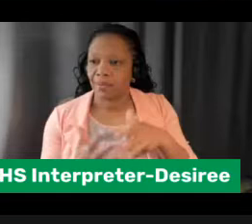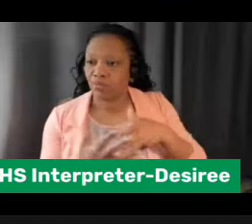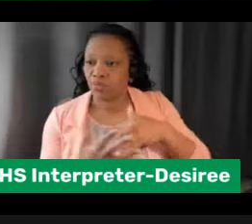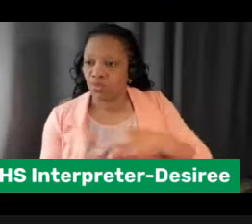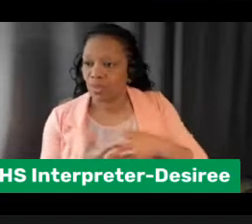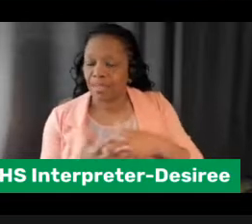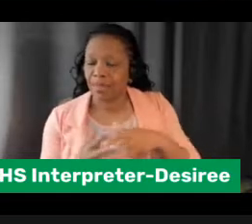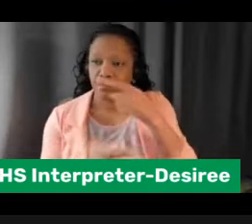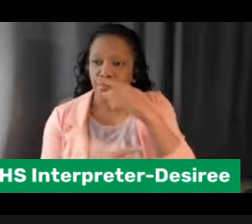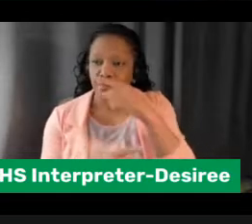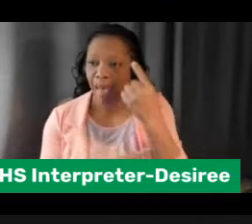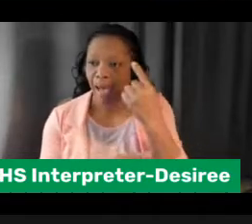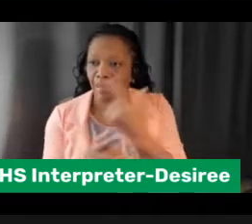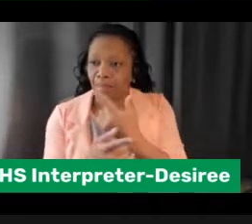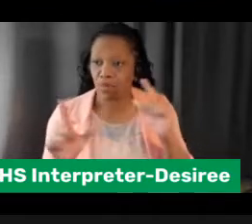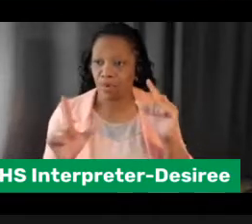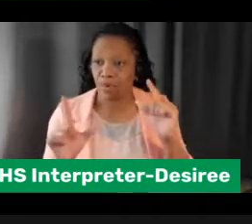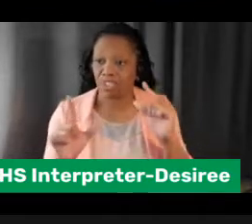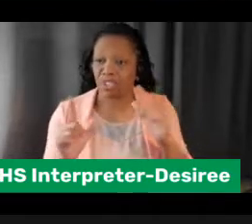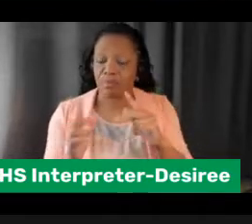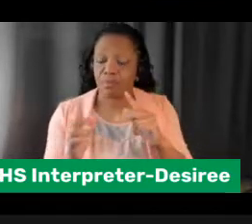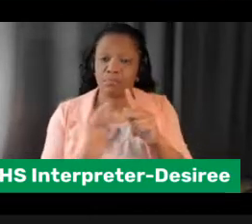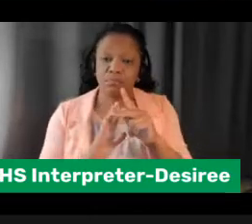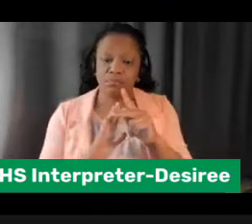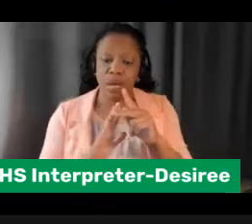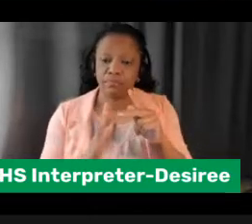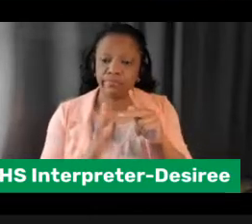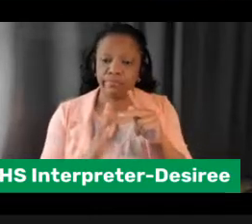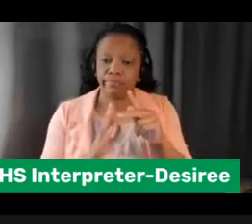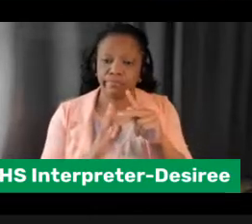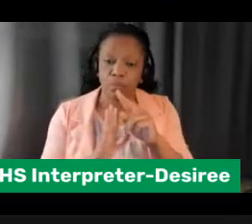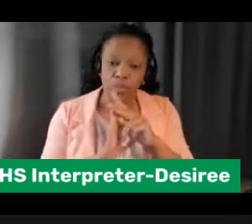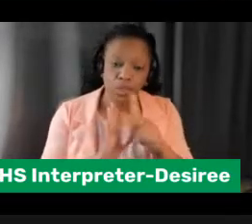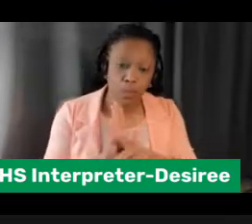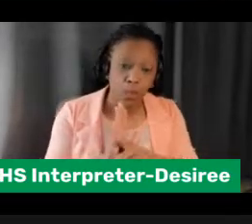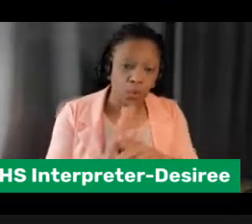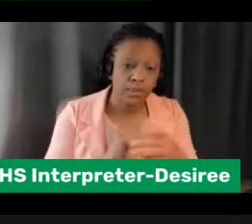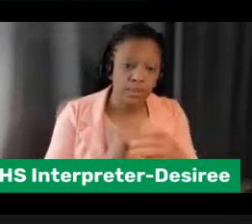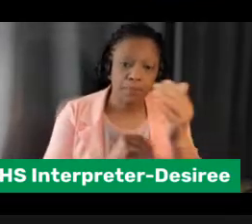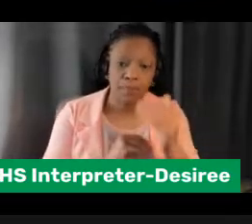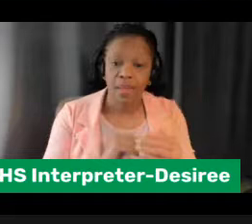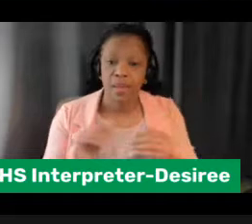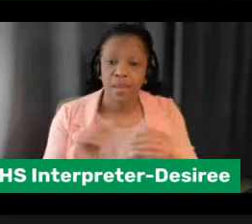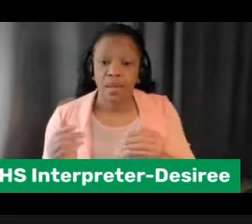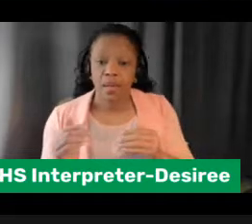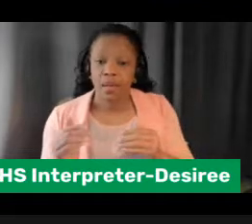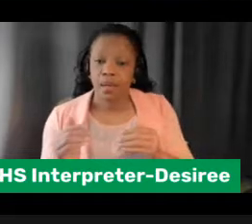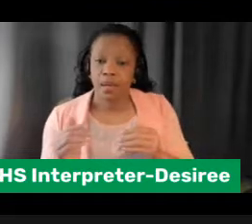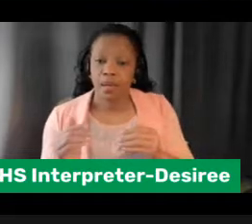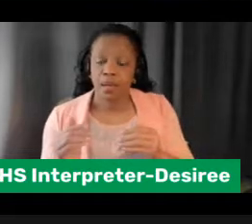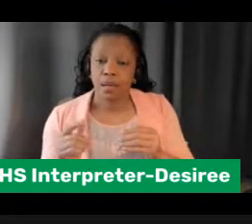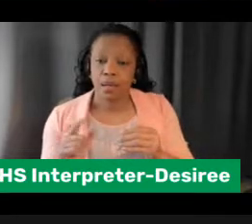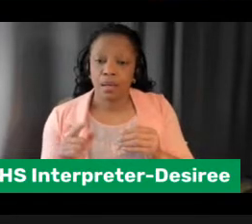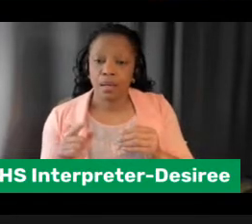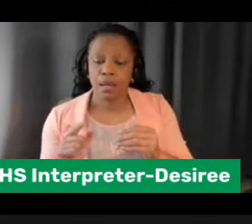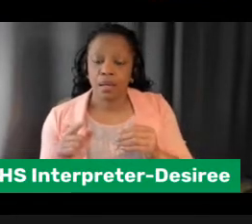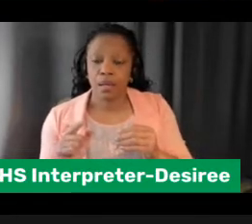liberation principles. Co-op Ed Center, Grow Greater Inglewood's thinking of building a worker cooperative as